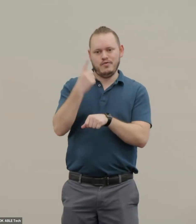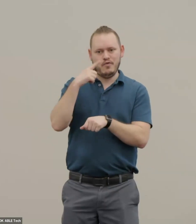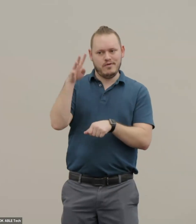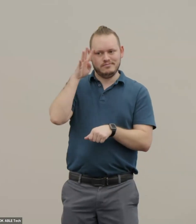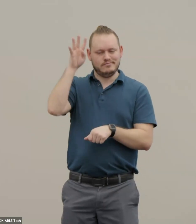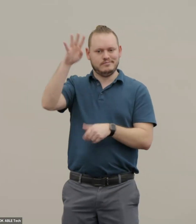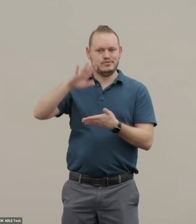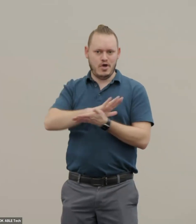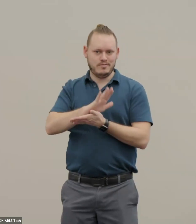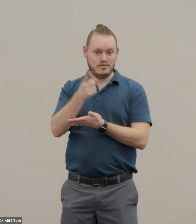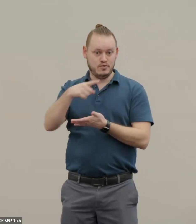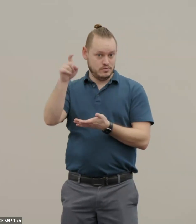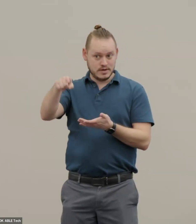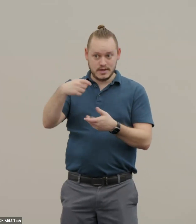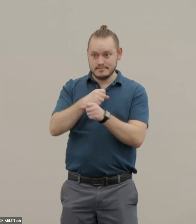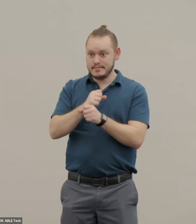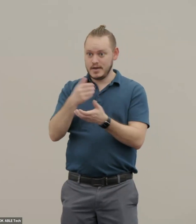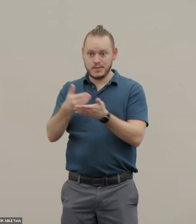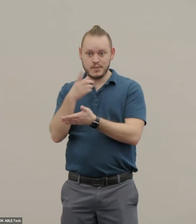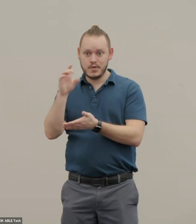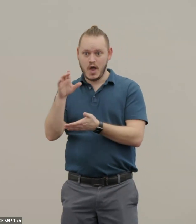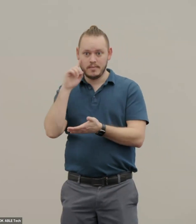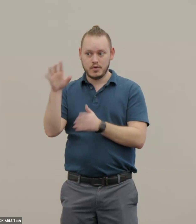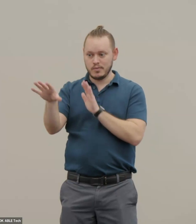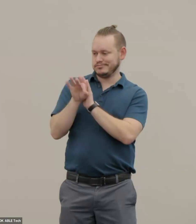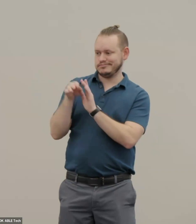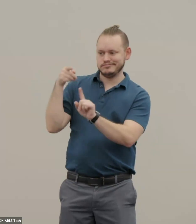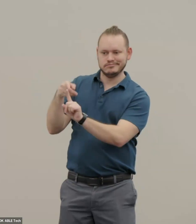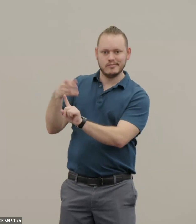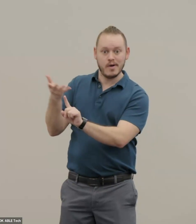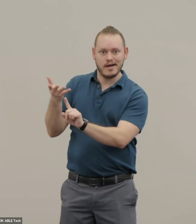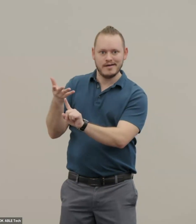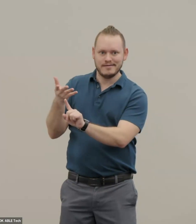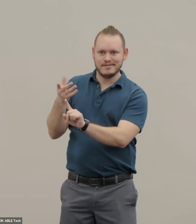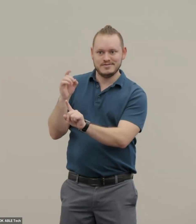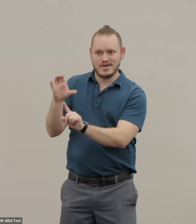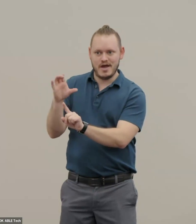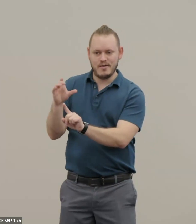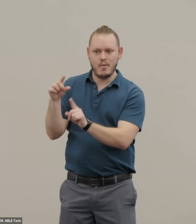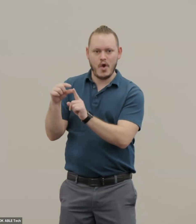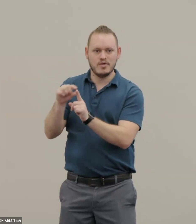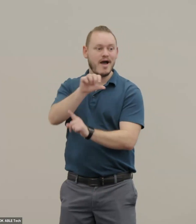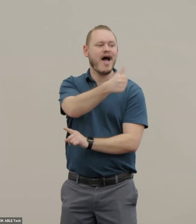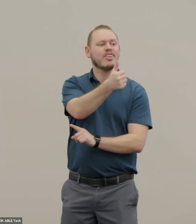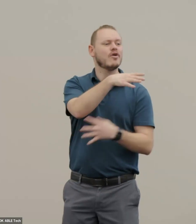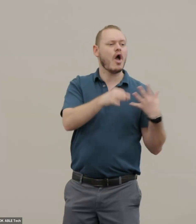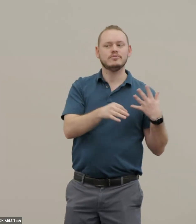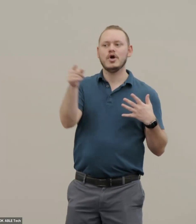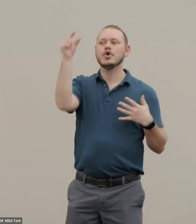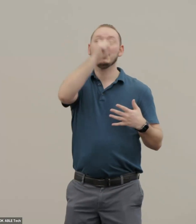When you guys need to create a new document, what program do you reach for? Is it anything other than Word? Go ahead, tell me.